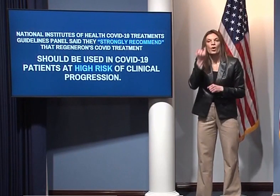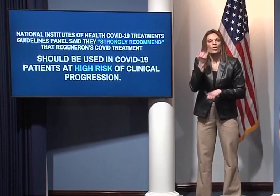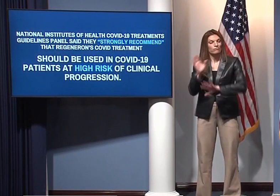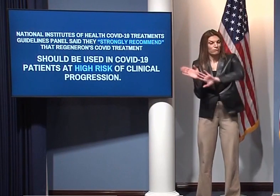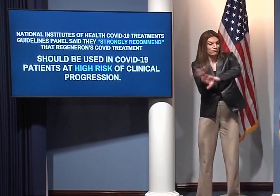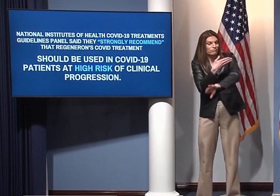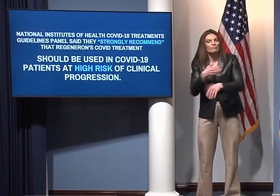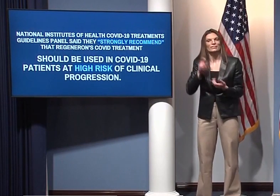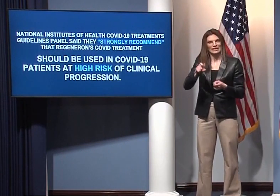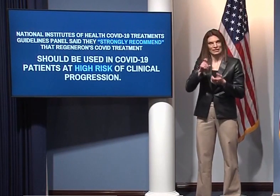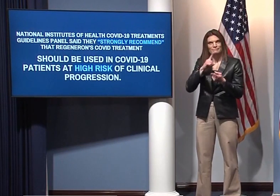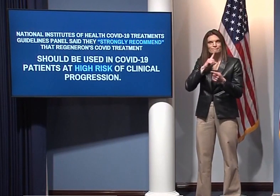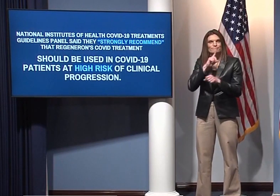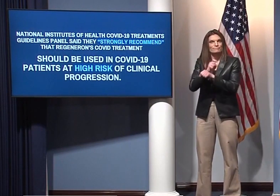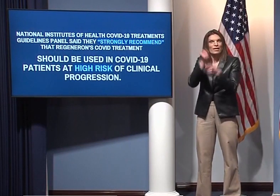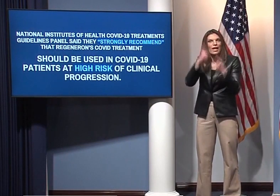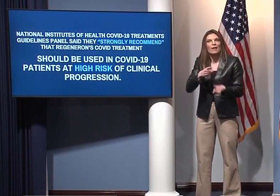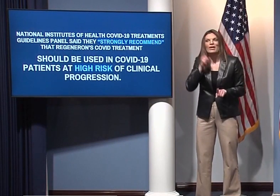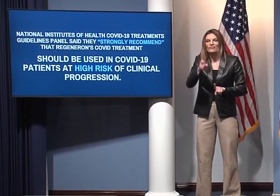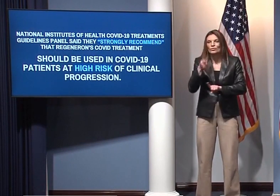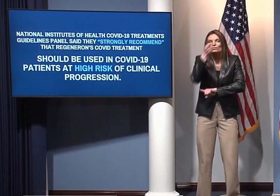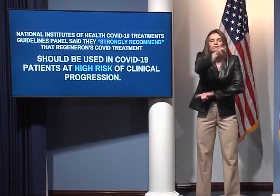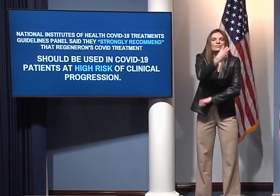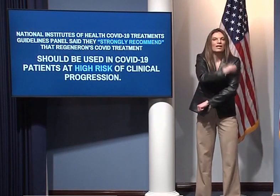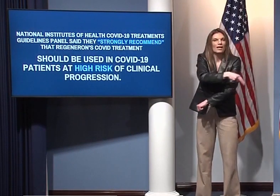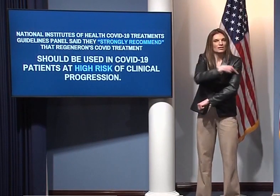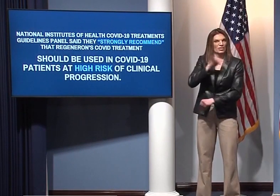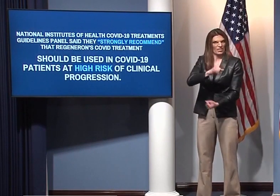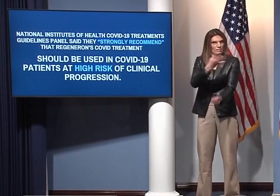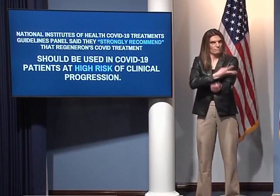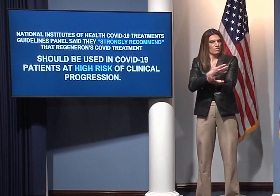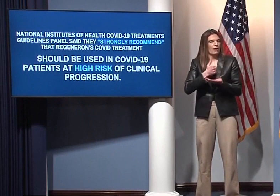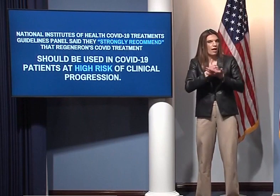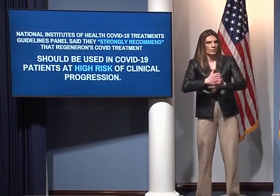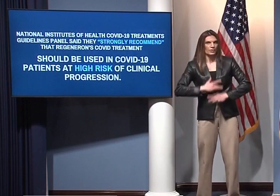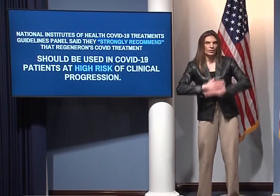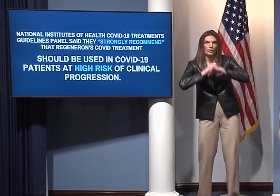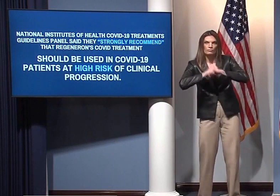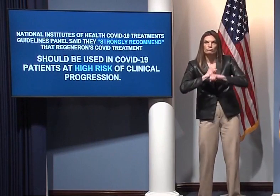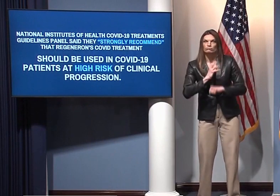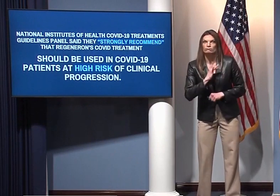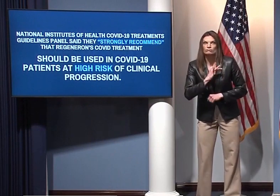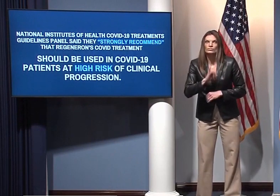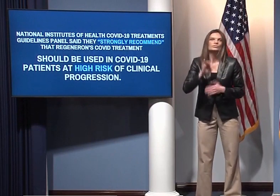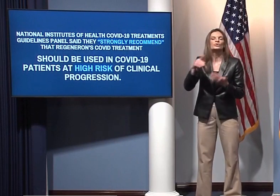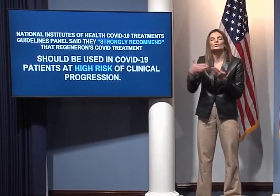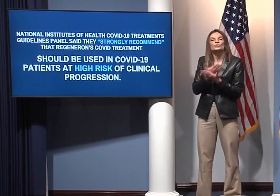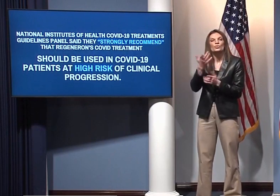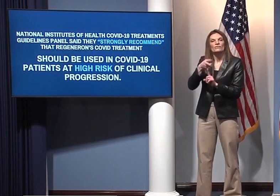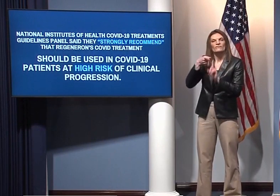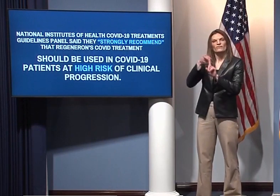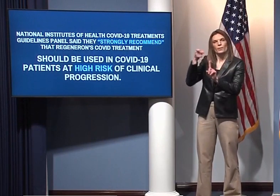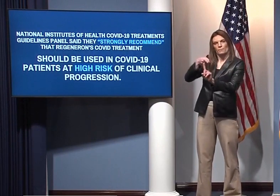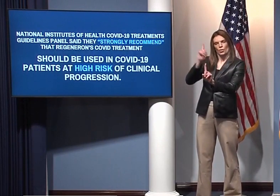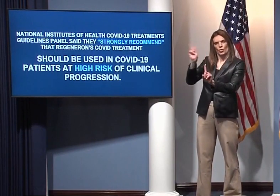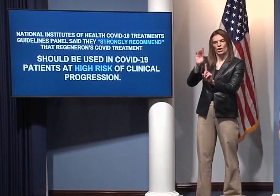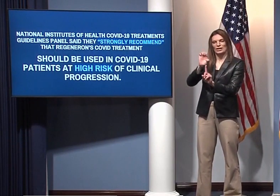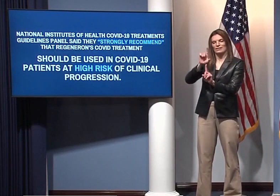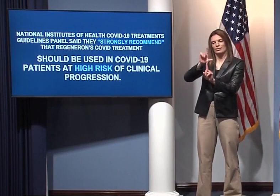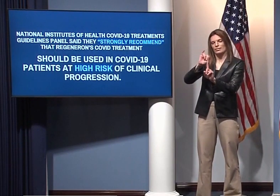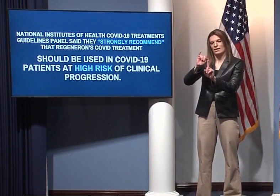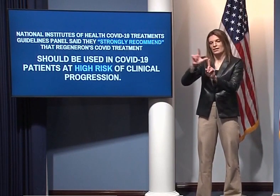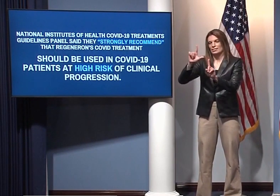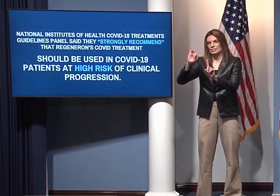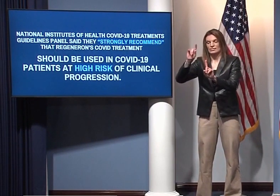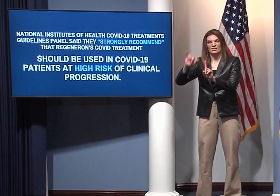other therapeutics from Eli Lilly have already been granted emergency use authorization by the FDA, the